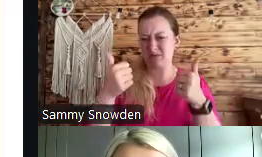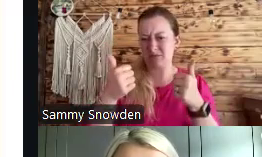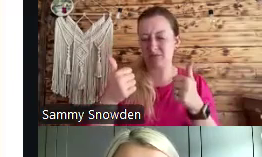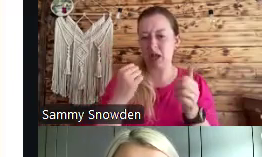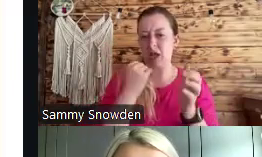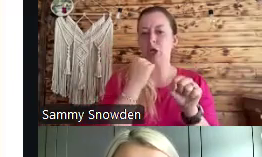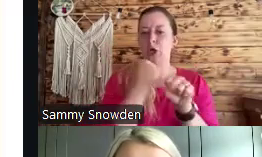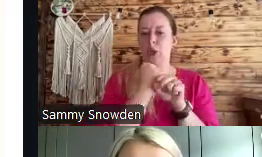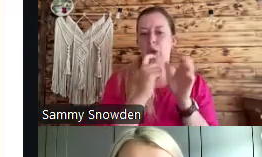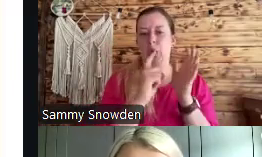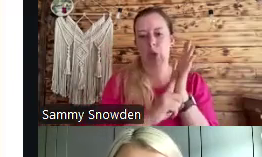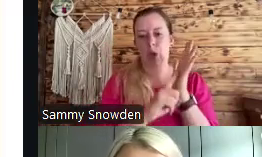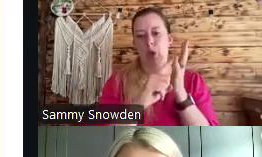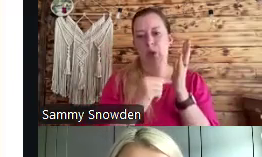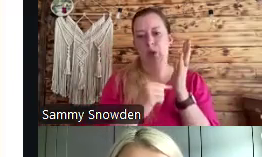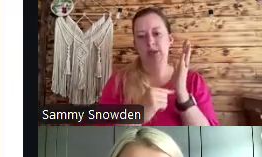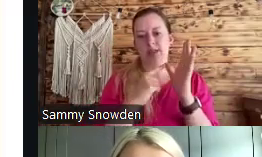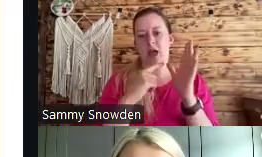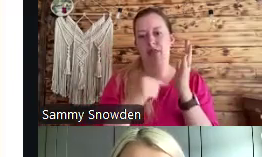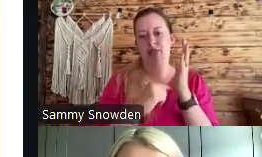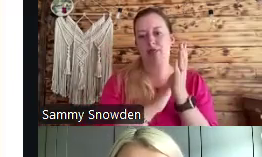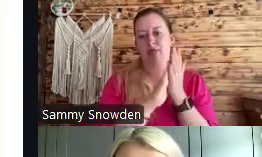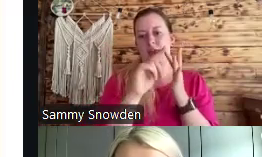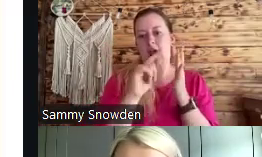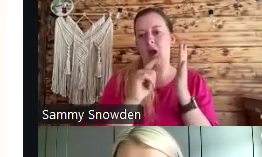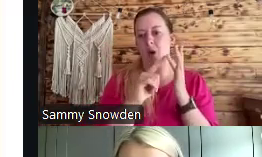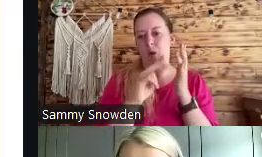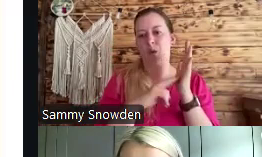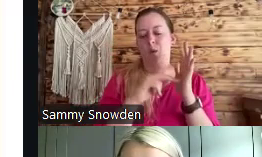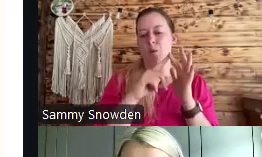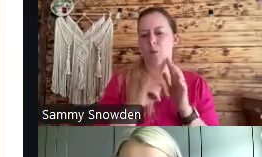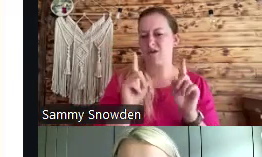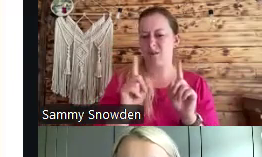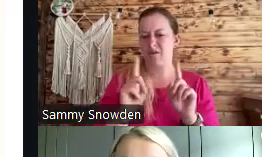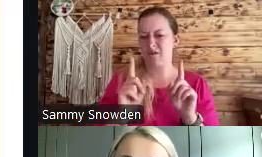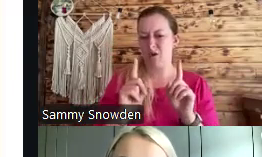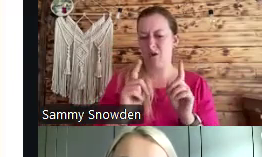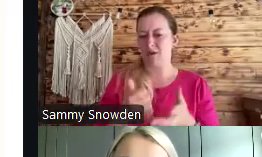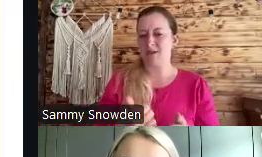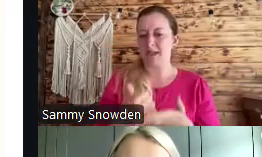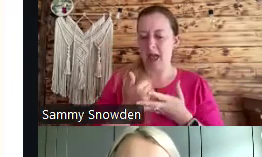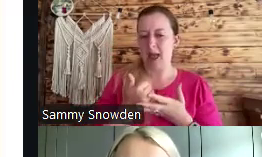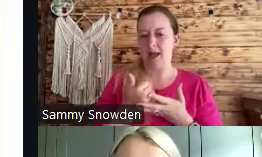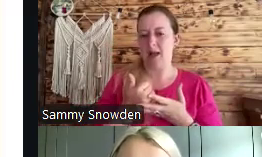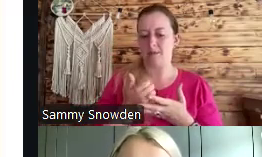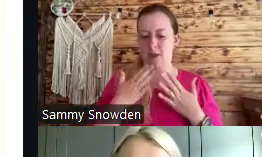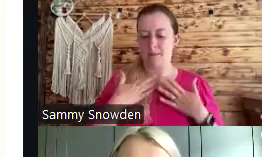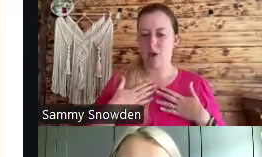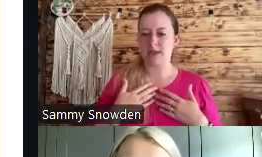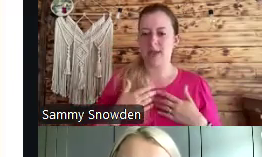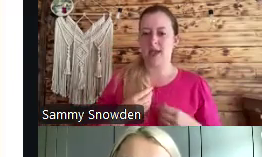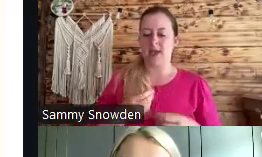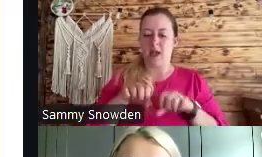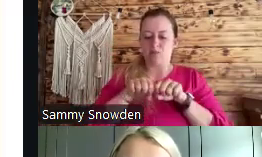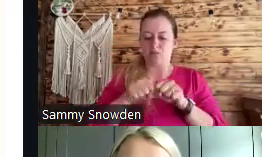with our immune response. It helps to break down nutrients in the body, but it also tries